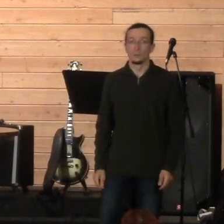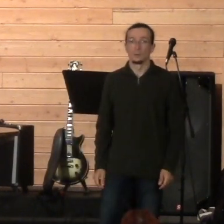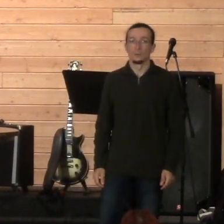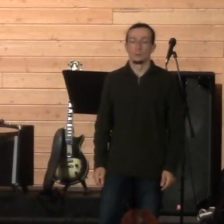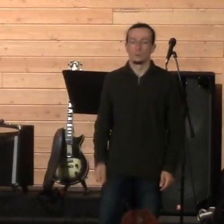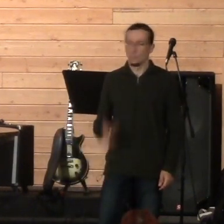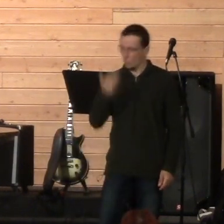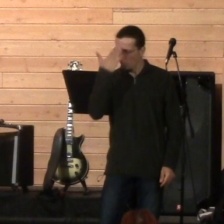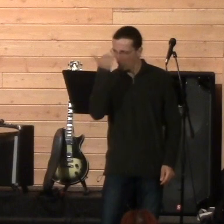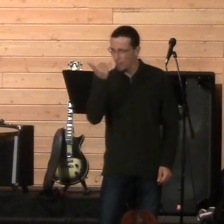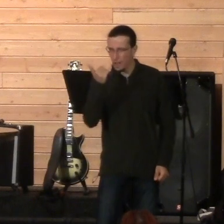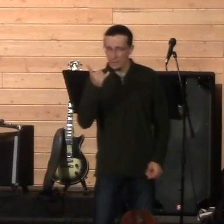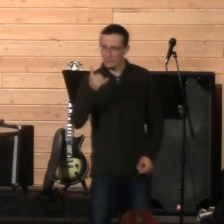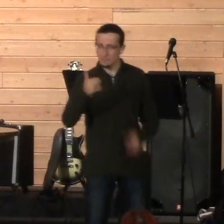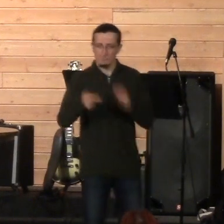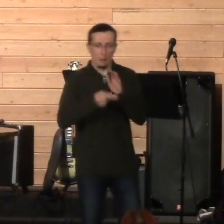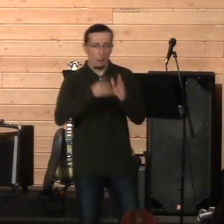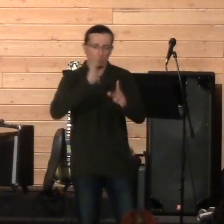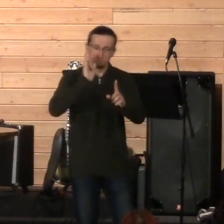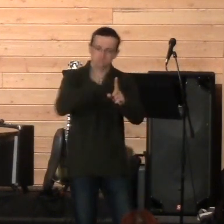Why Jerusalem, Paul?